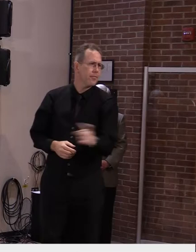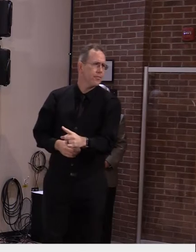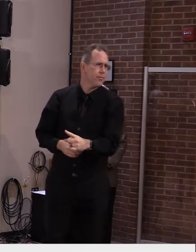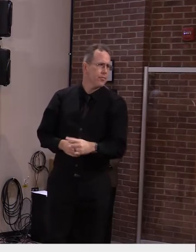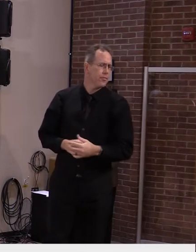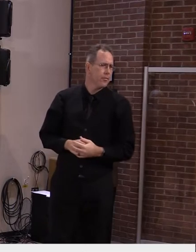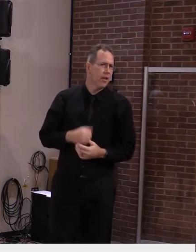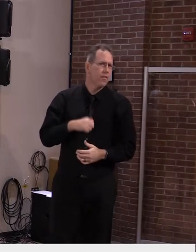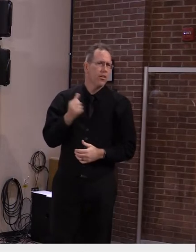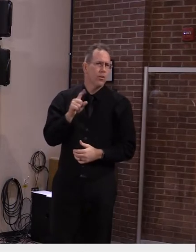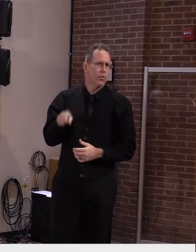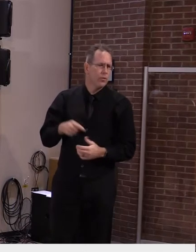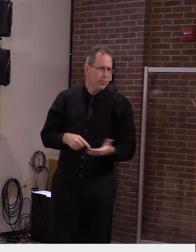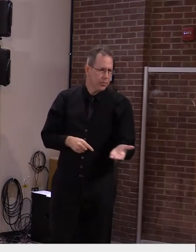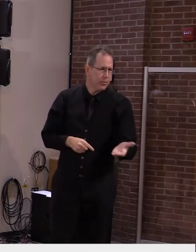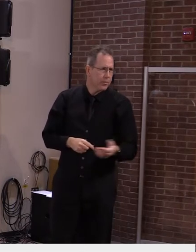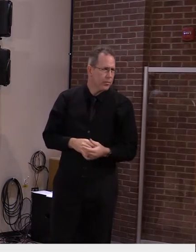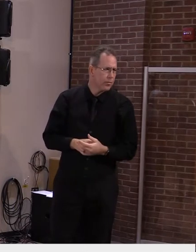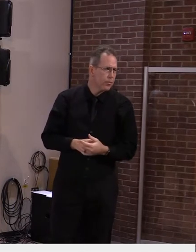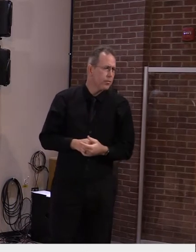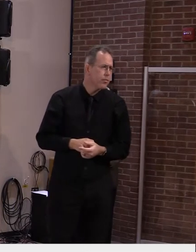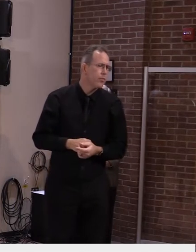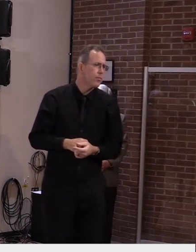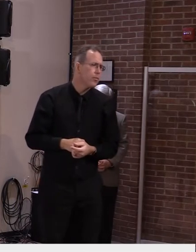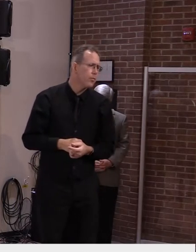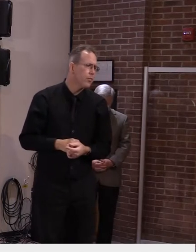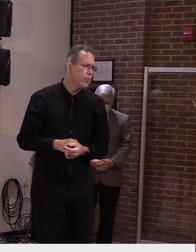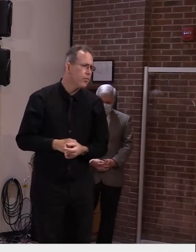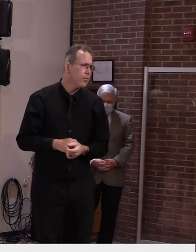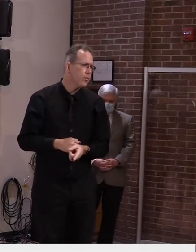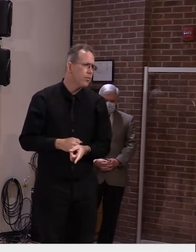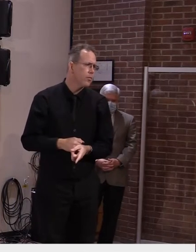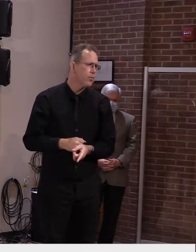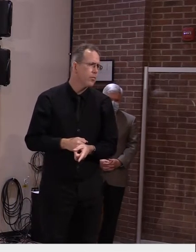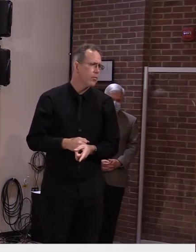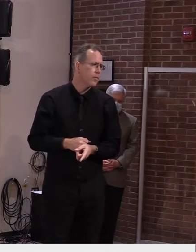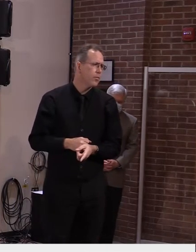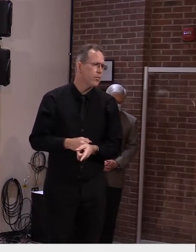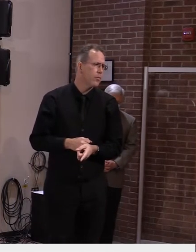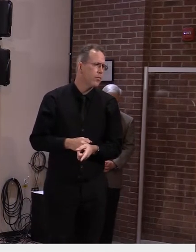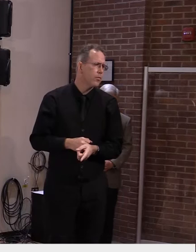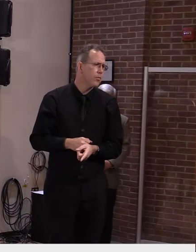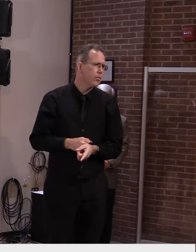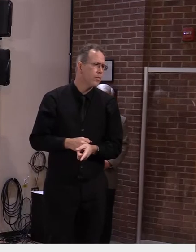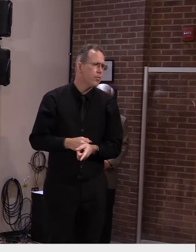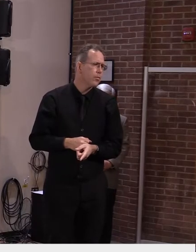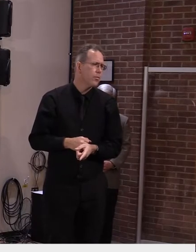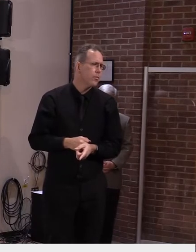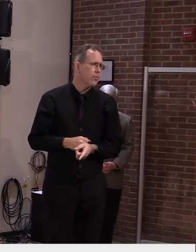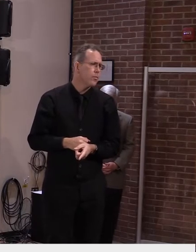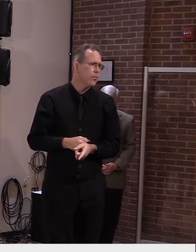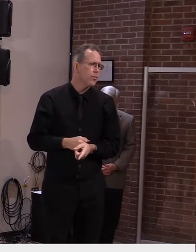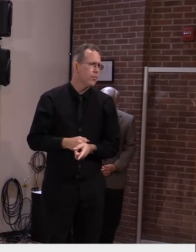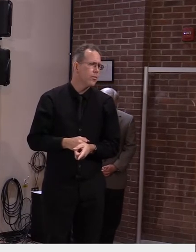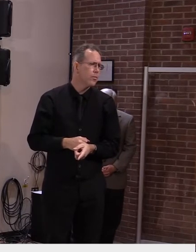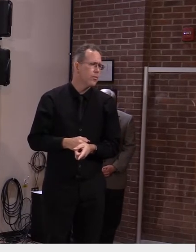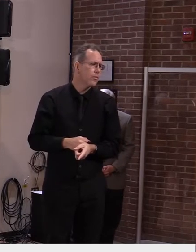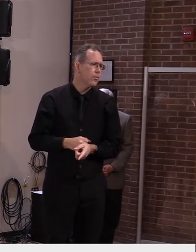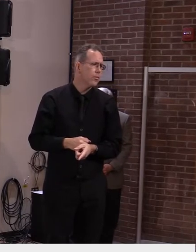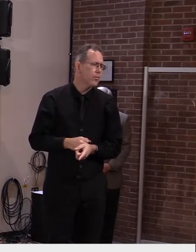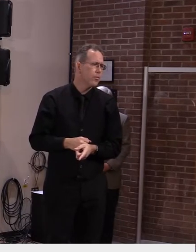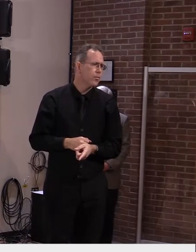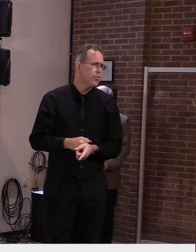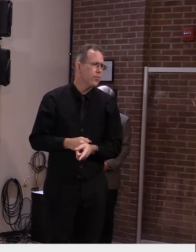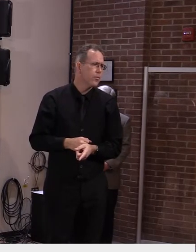Public Safety Commissioner. Do you know how many people, how many troopers were taken off the roadways that day or